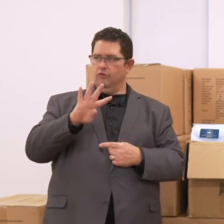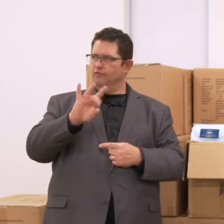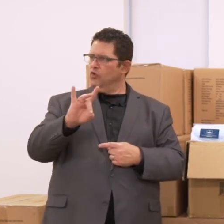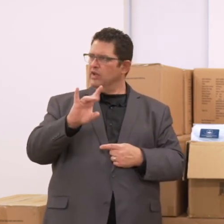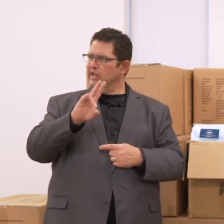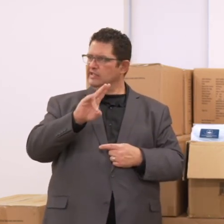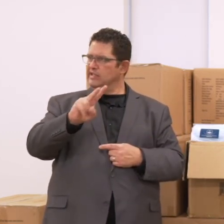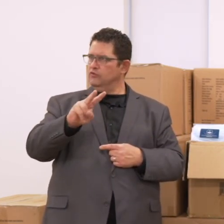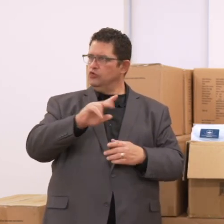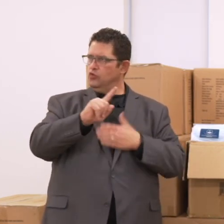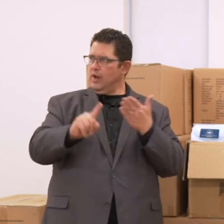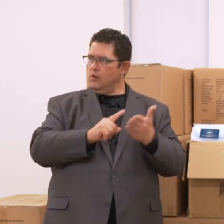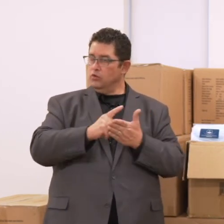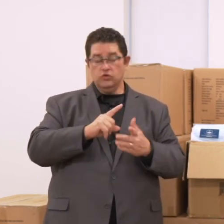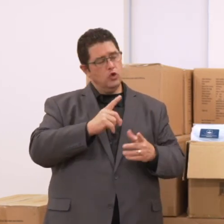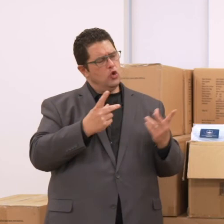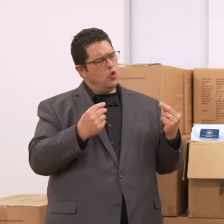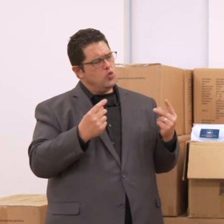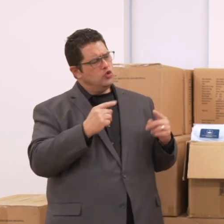there's a protest?